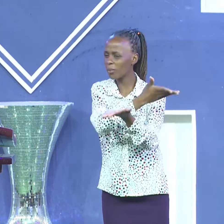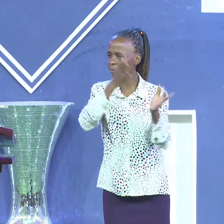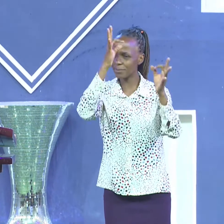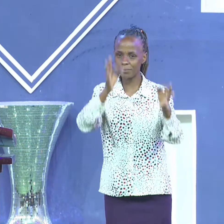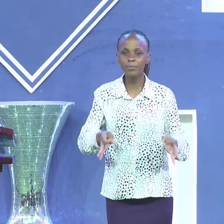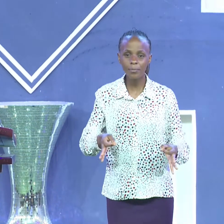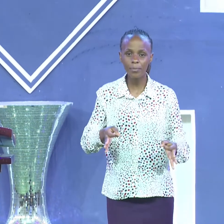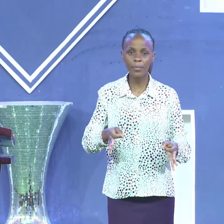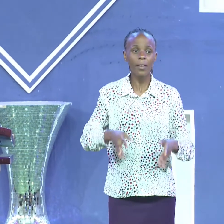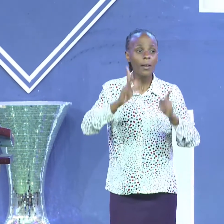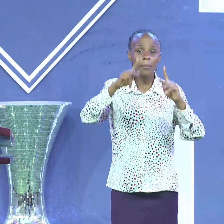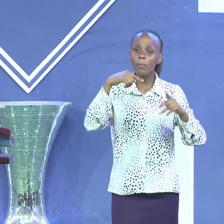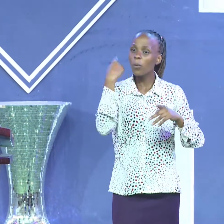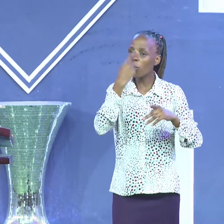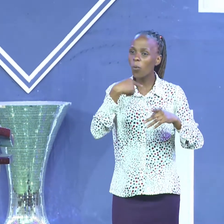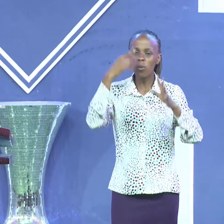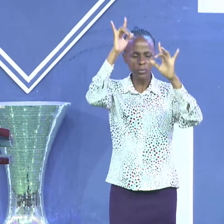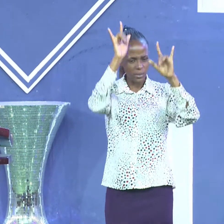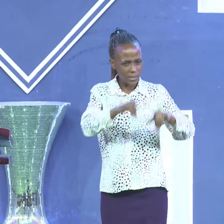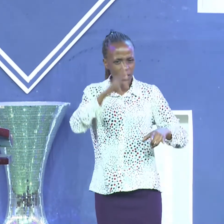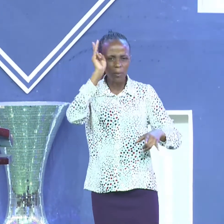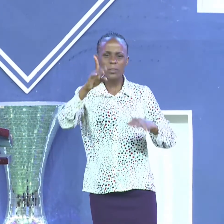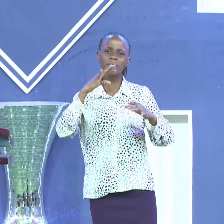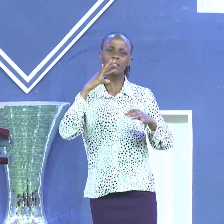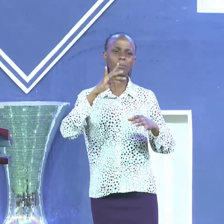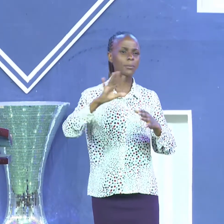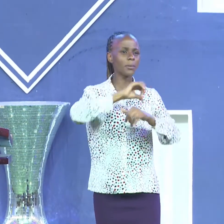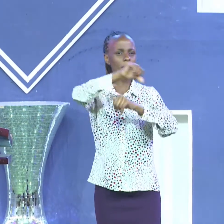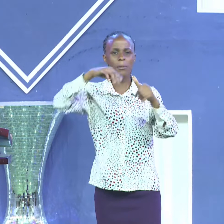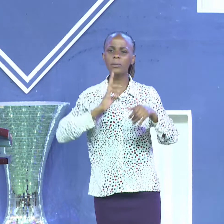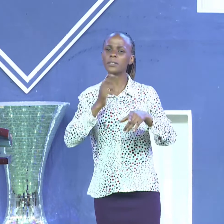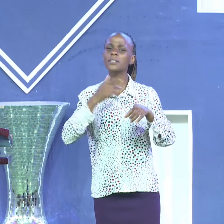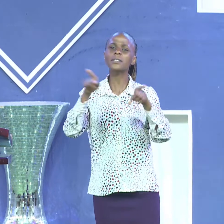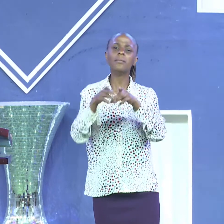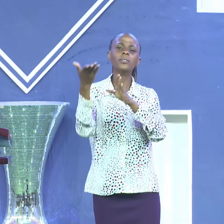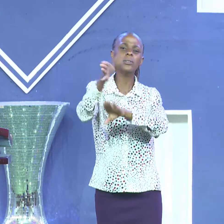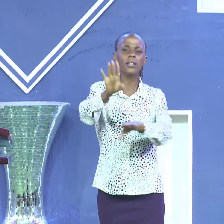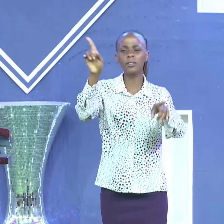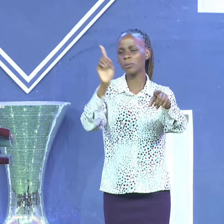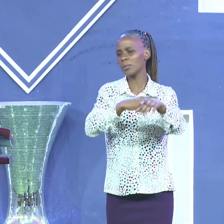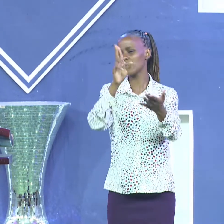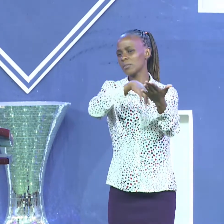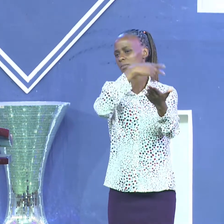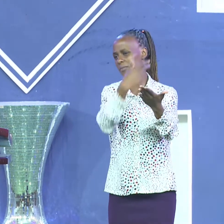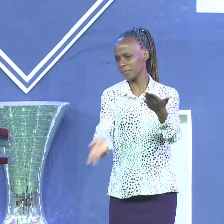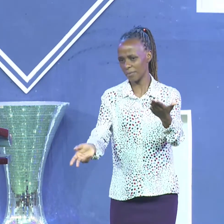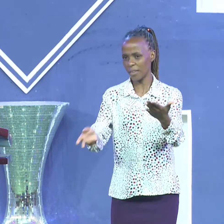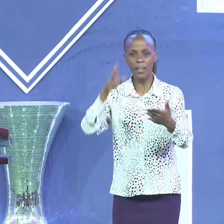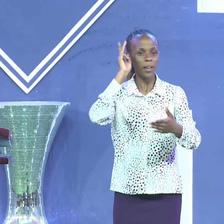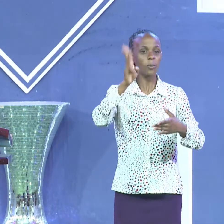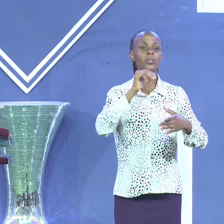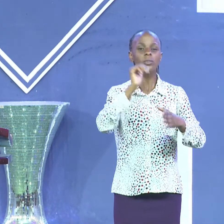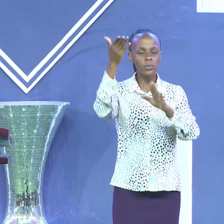legacy behind. Will those after us talk about us as people who died having failed?